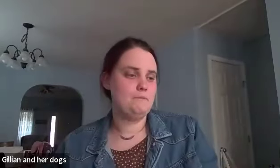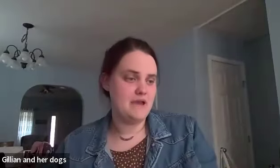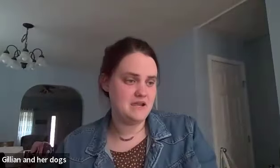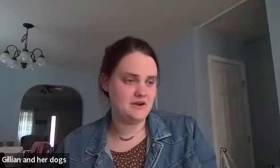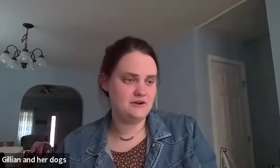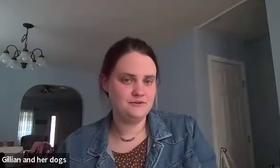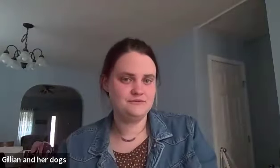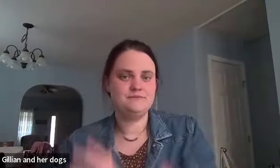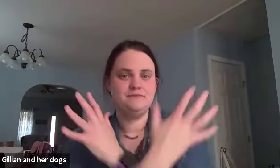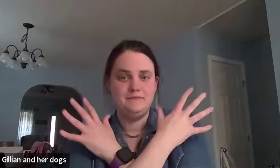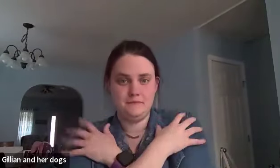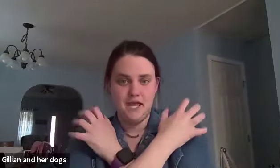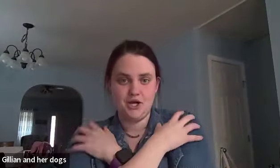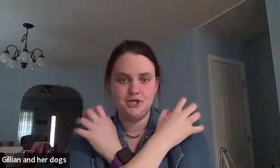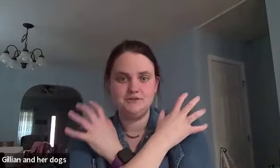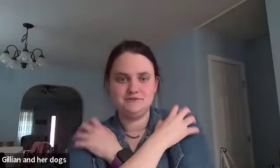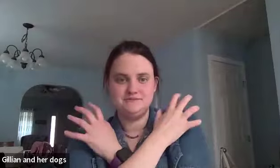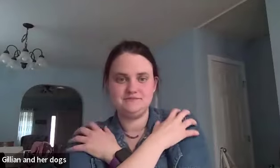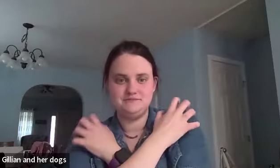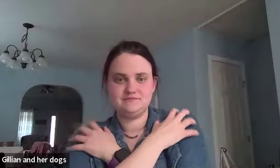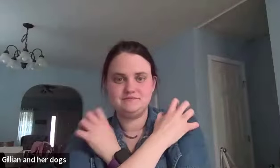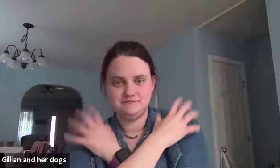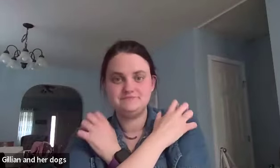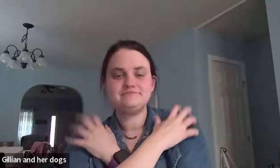Our bear, bear.